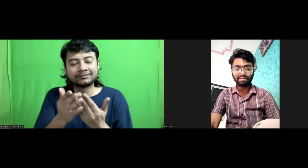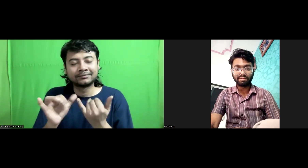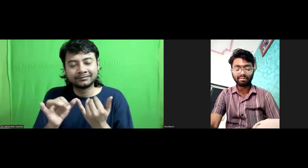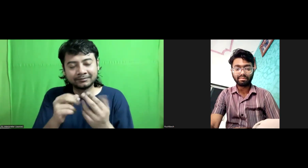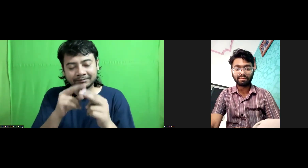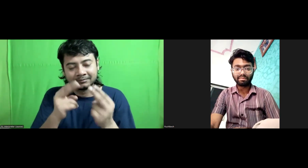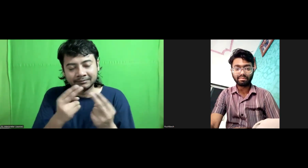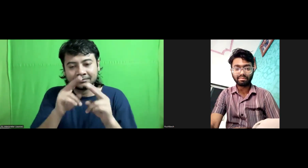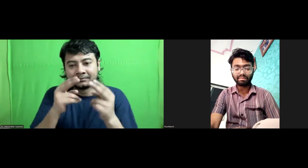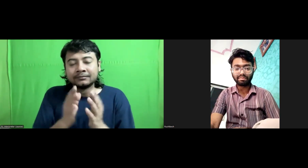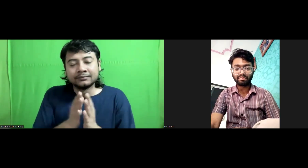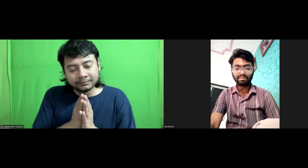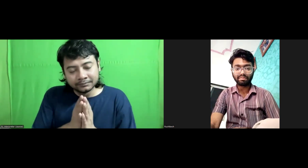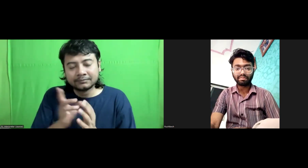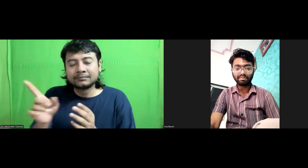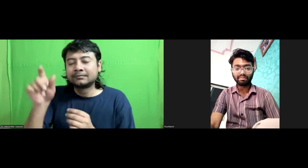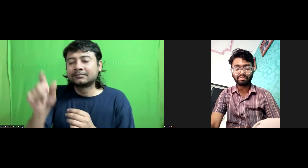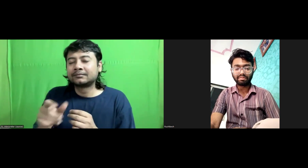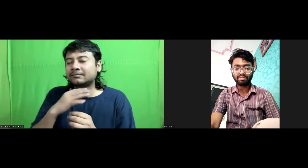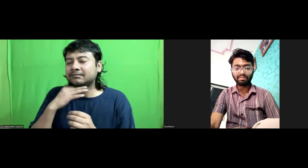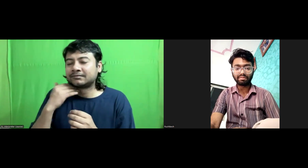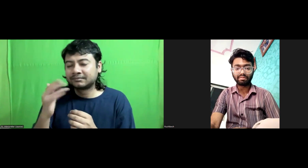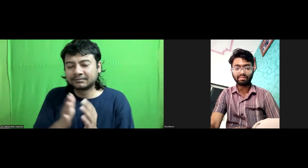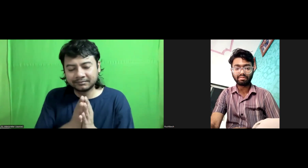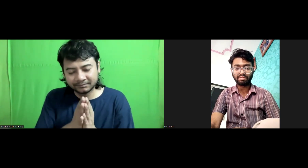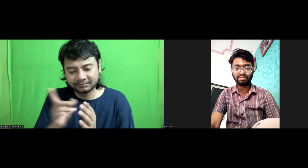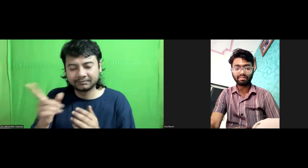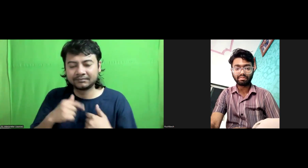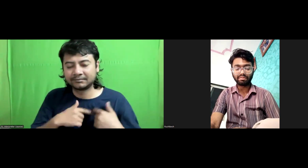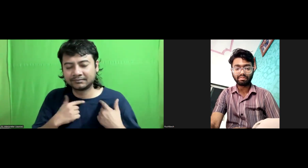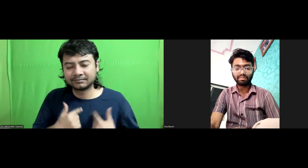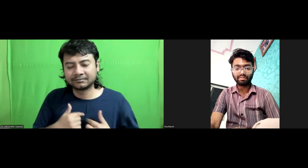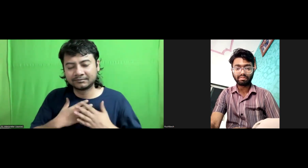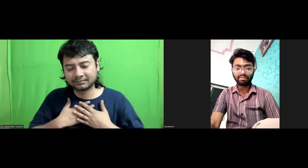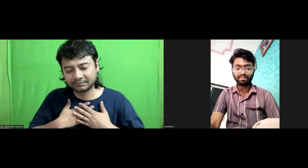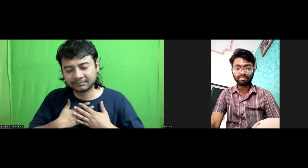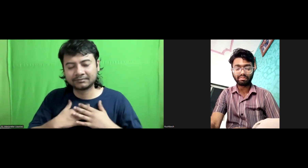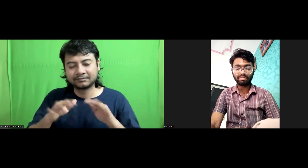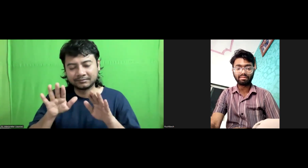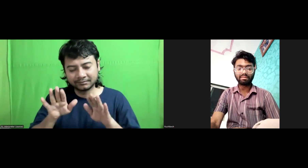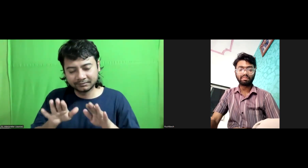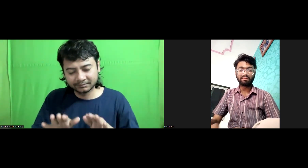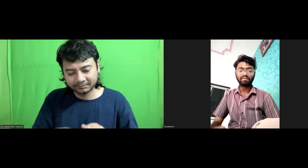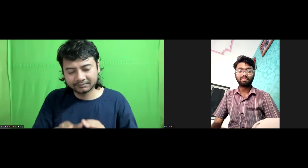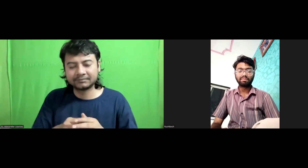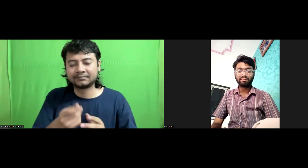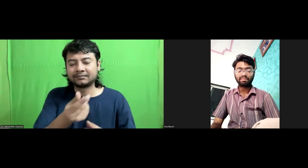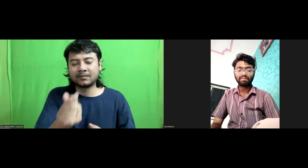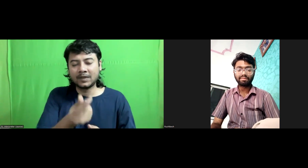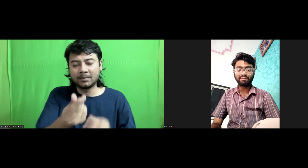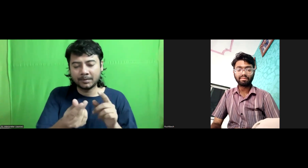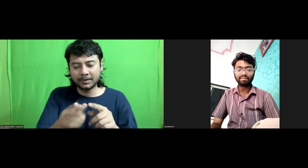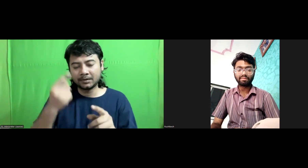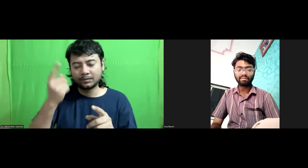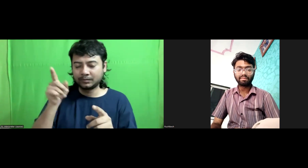can pray for them and they will also get benefited. Take their name that this Deepam is from their side and